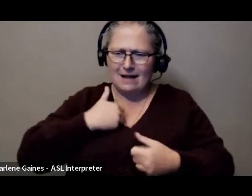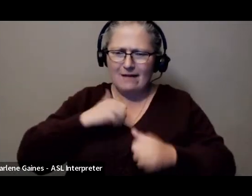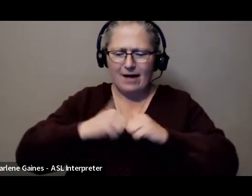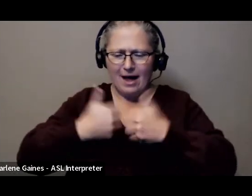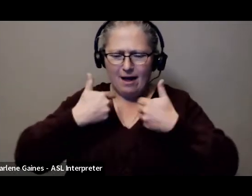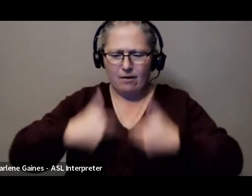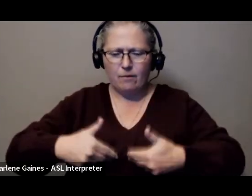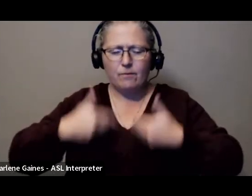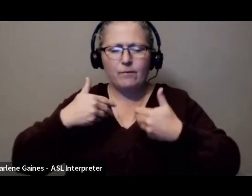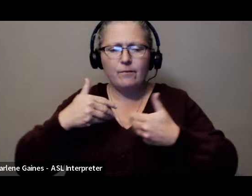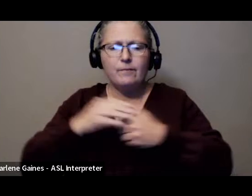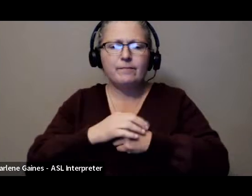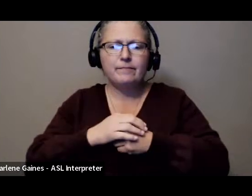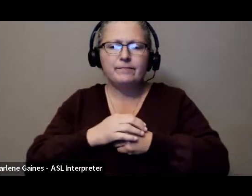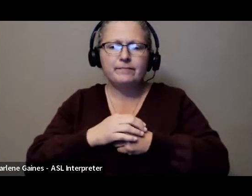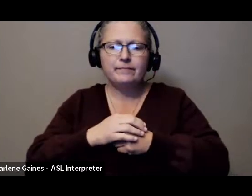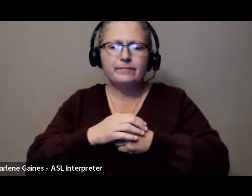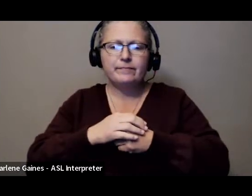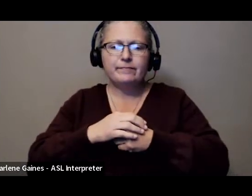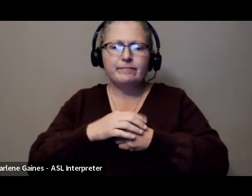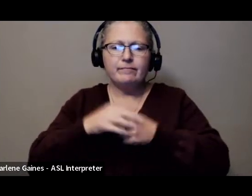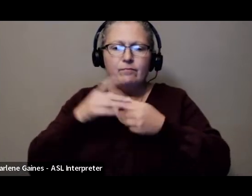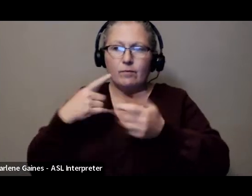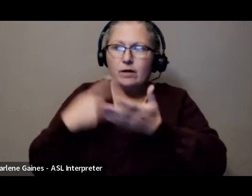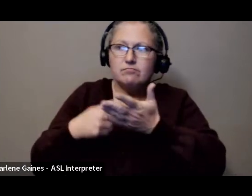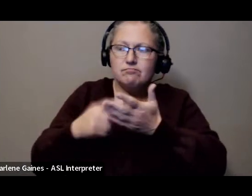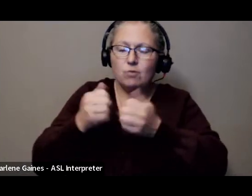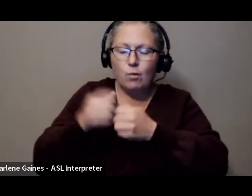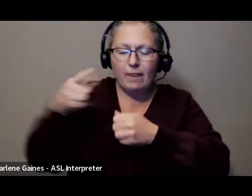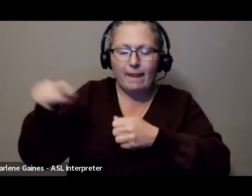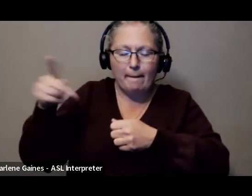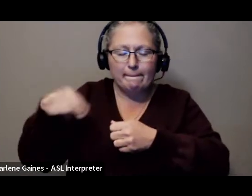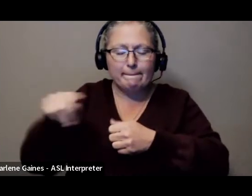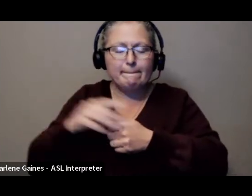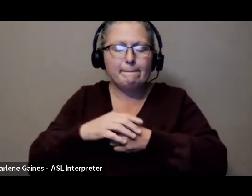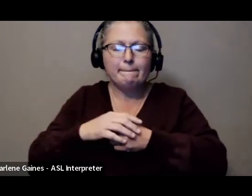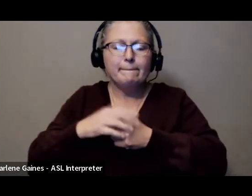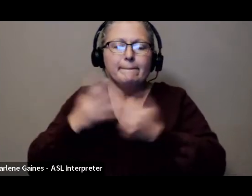I having dialogue with them?